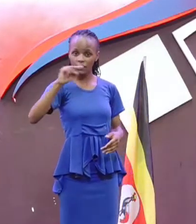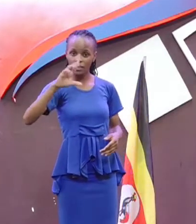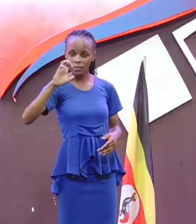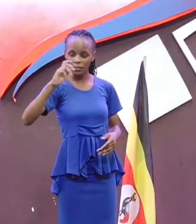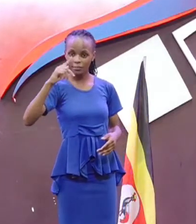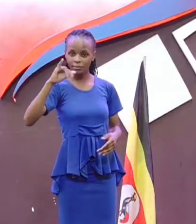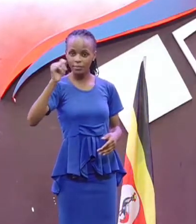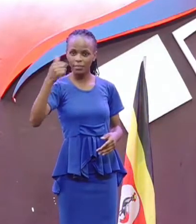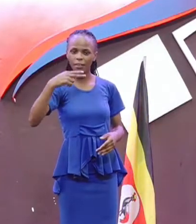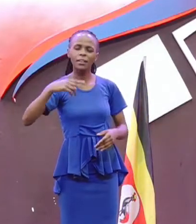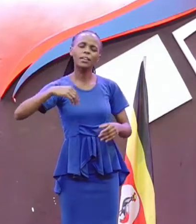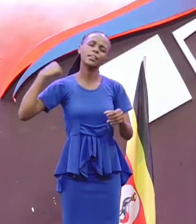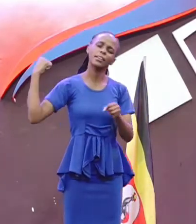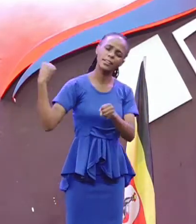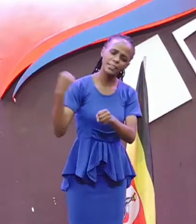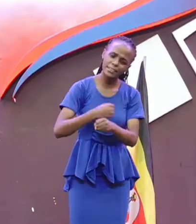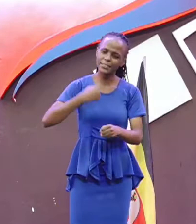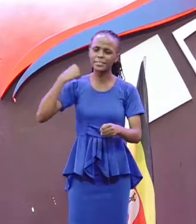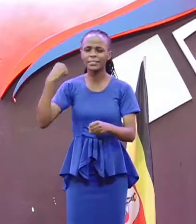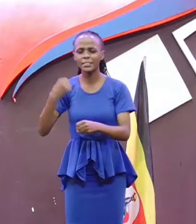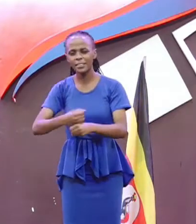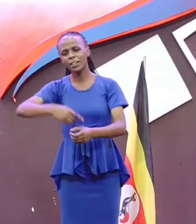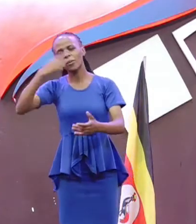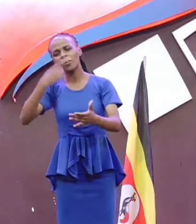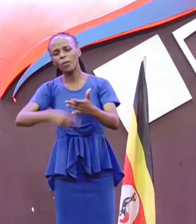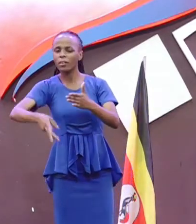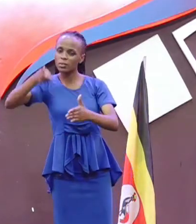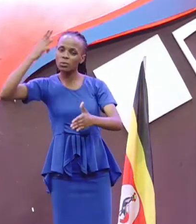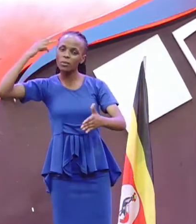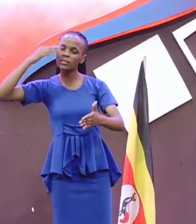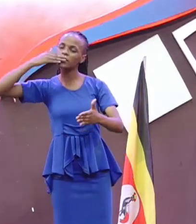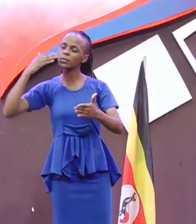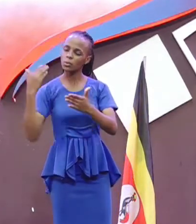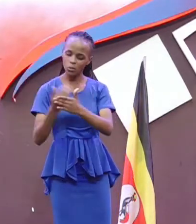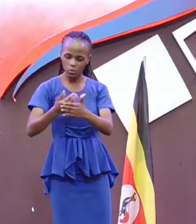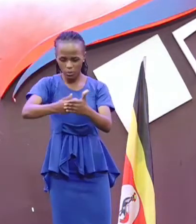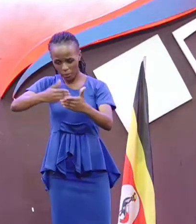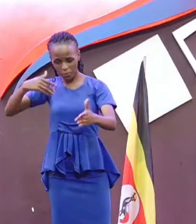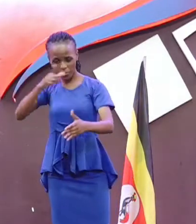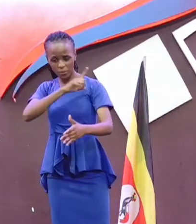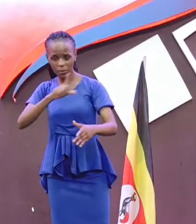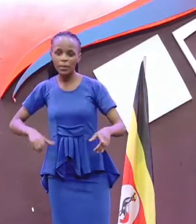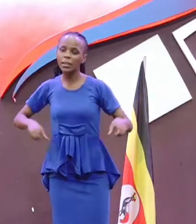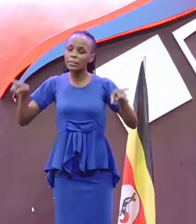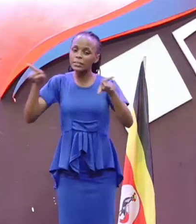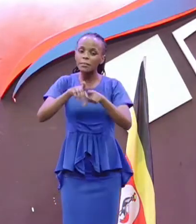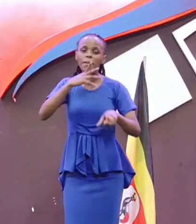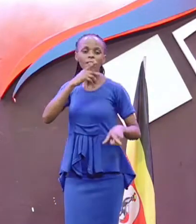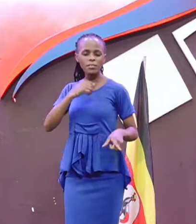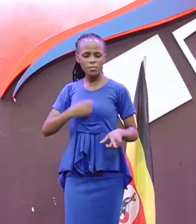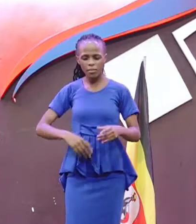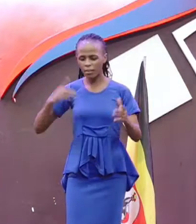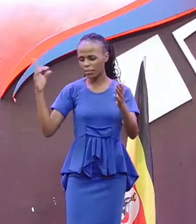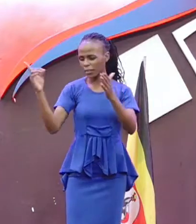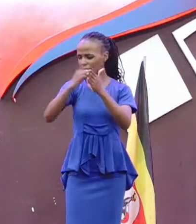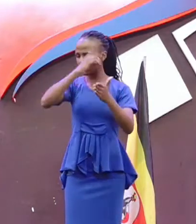Hezekiah. Nakole byali mu maso ga Mukama ebirungi nga byonna bwe byali Dawudi kitaawe bye yakolanga. He